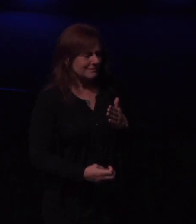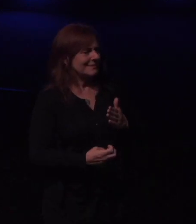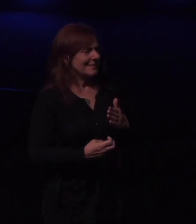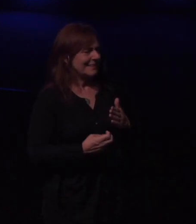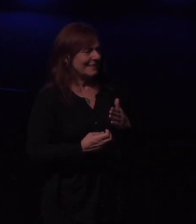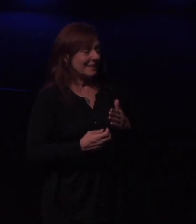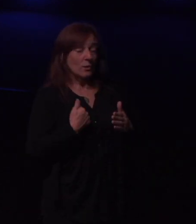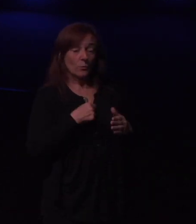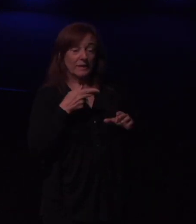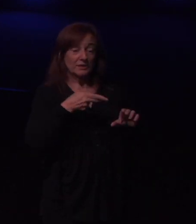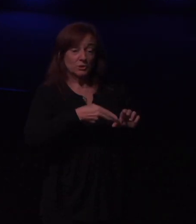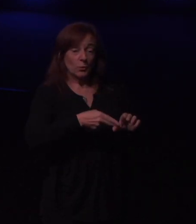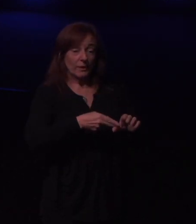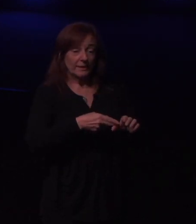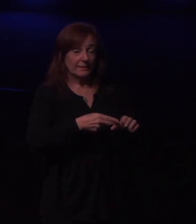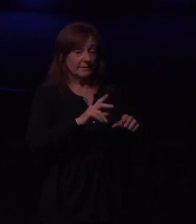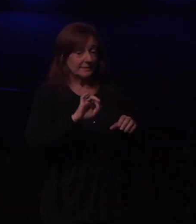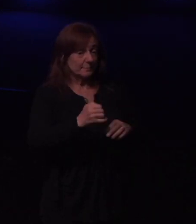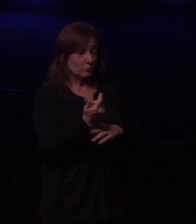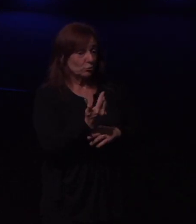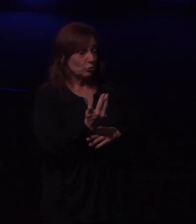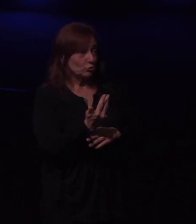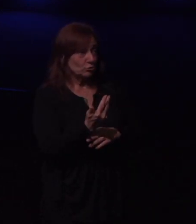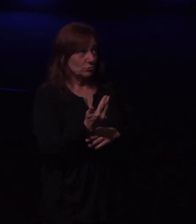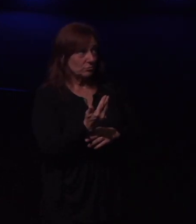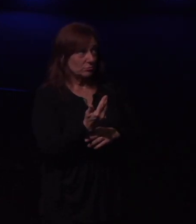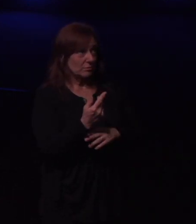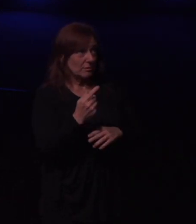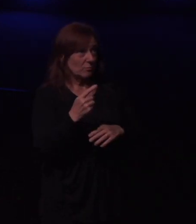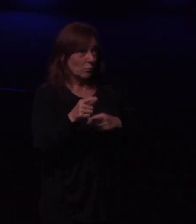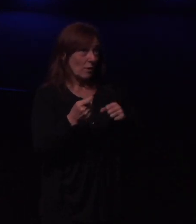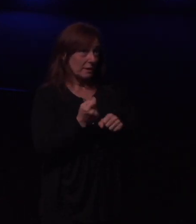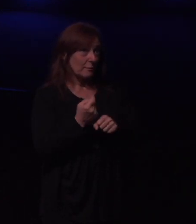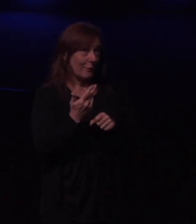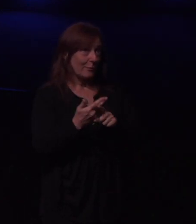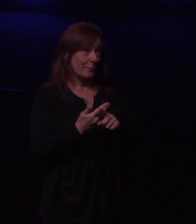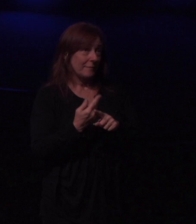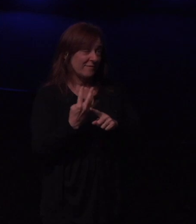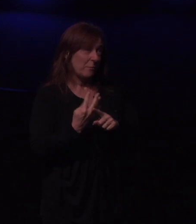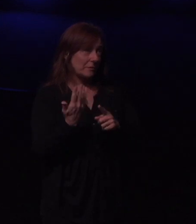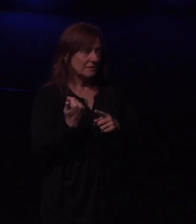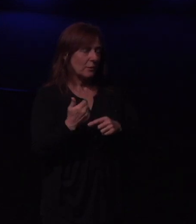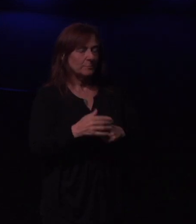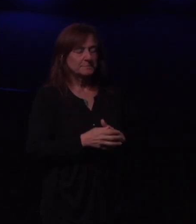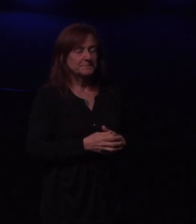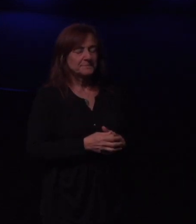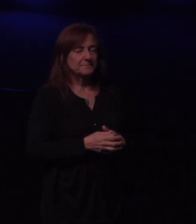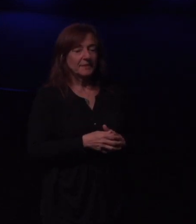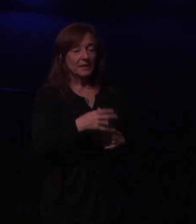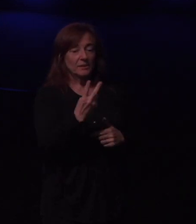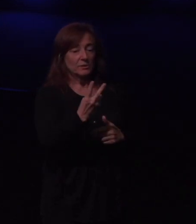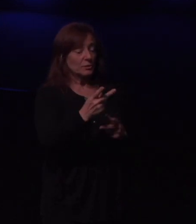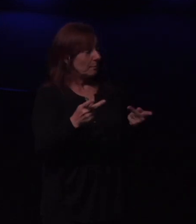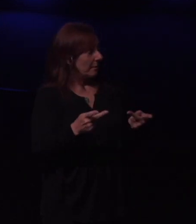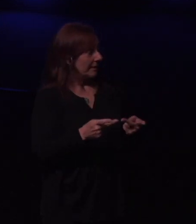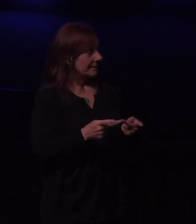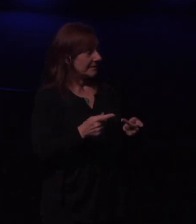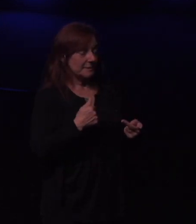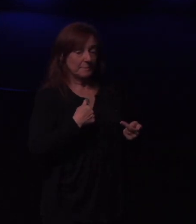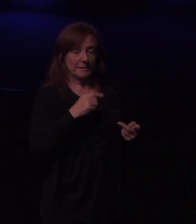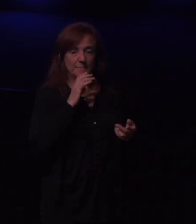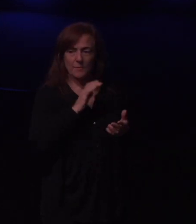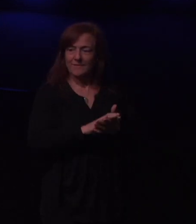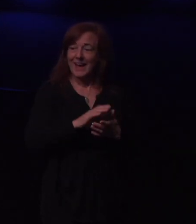When we joined Simple Church, like I said, a year and a few months ago, the two places where my wife